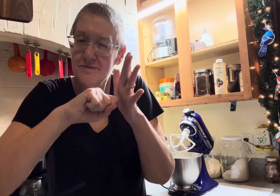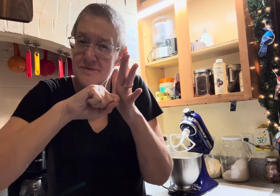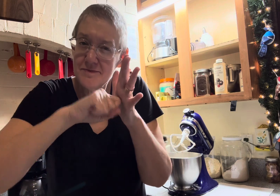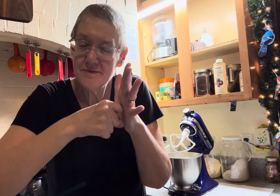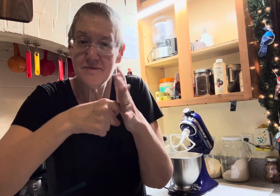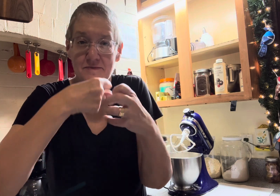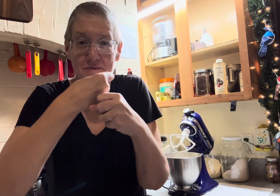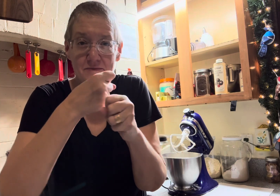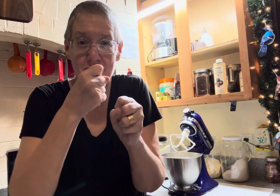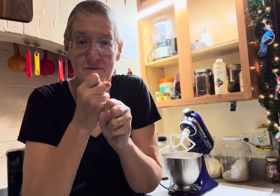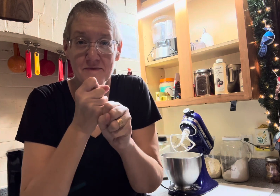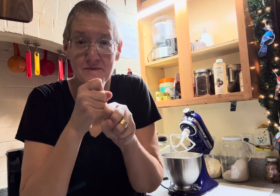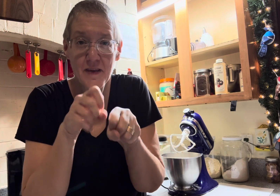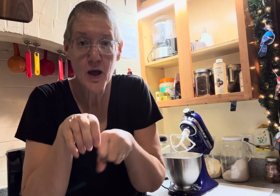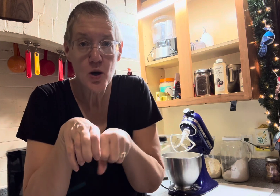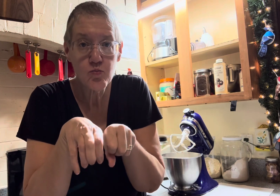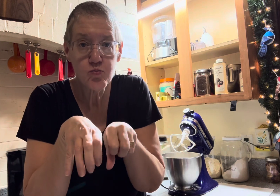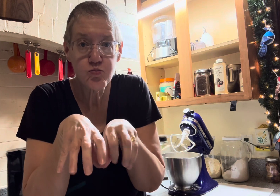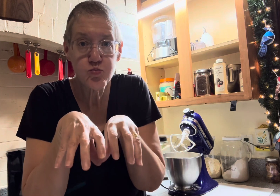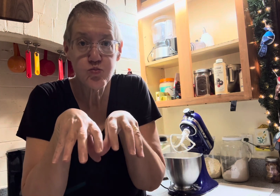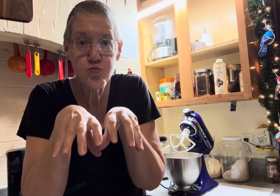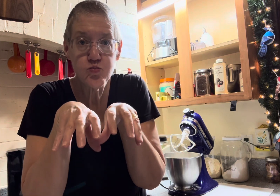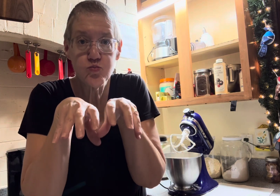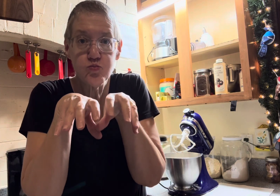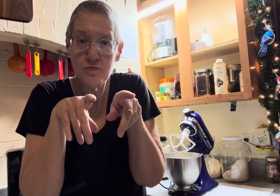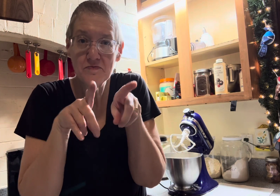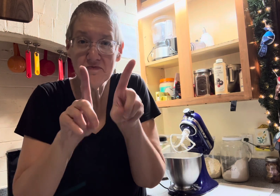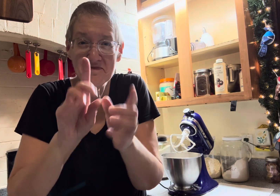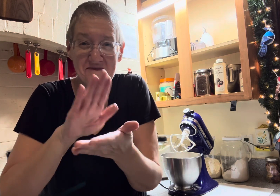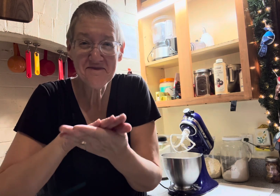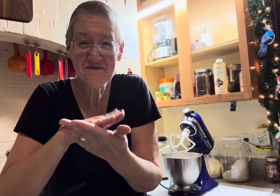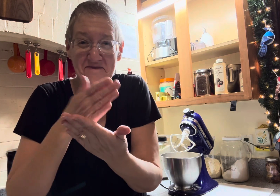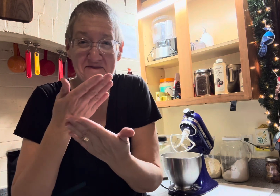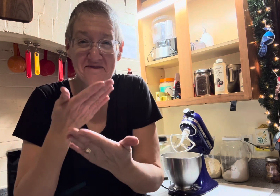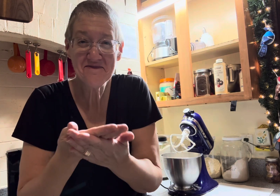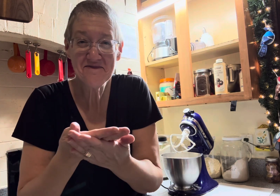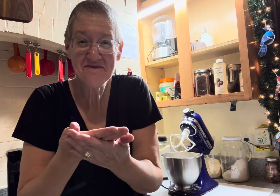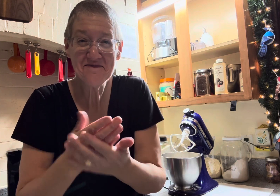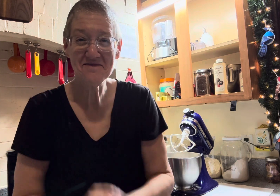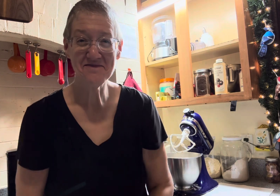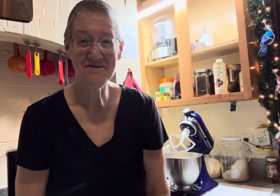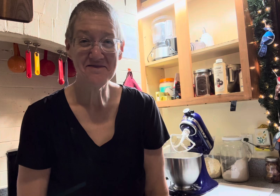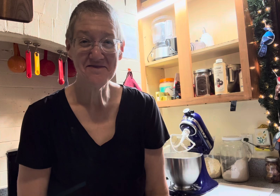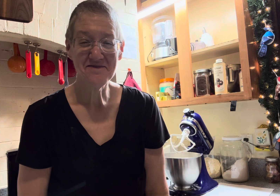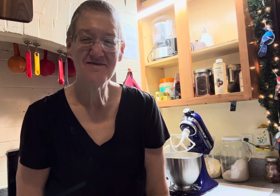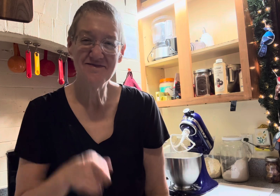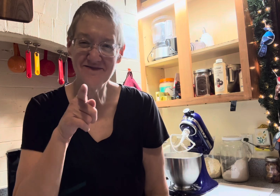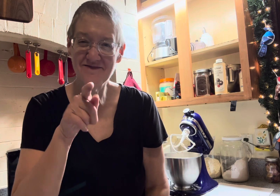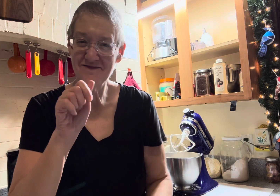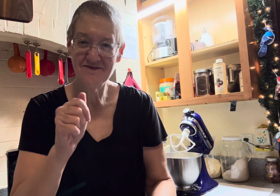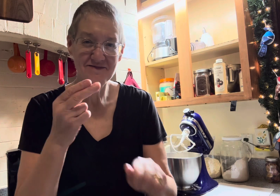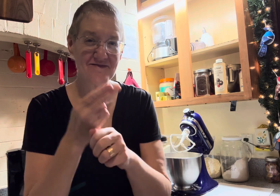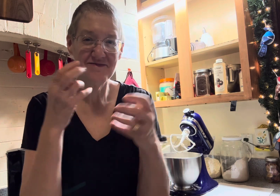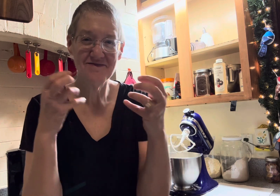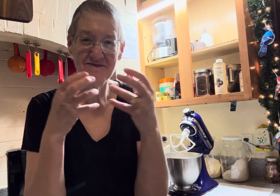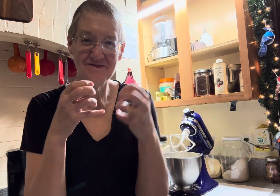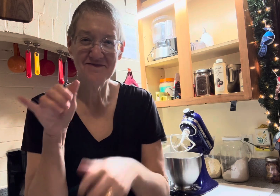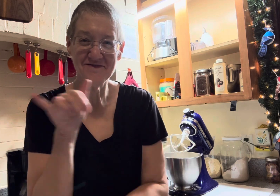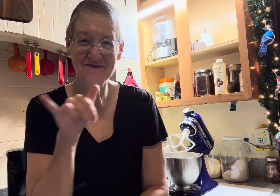You want to boil the water for this recipe because that's the key to making the English muffins rise. You